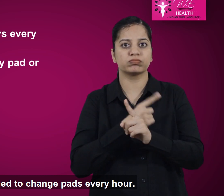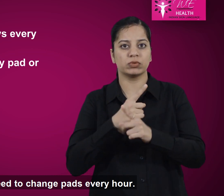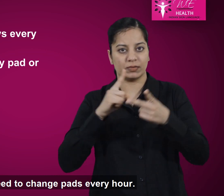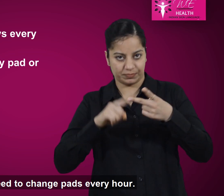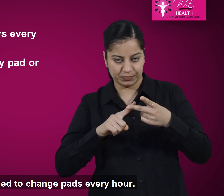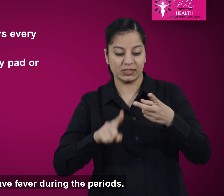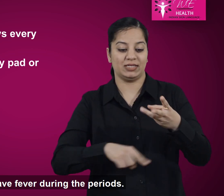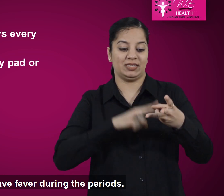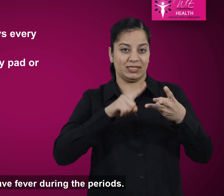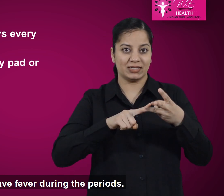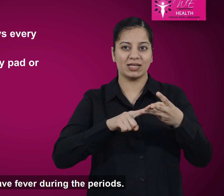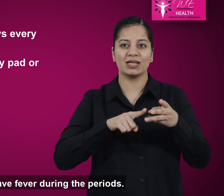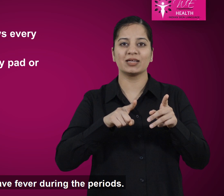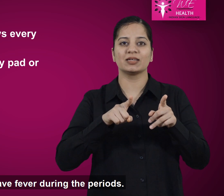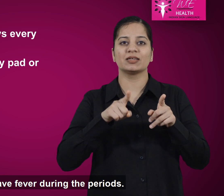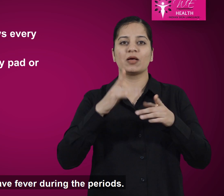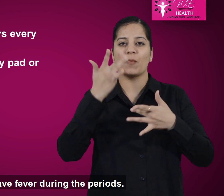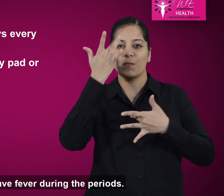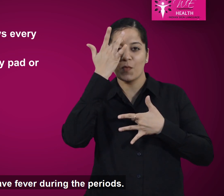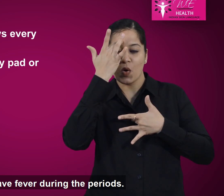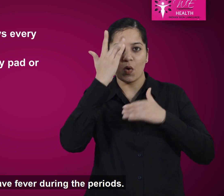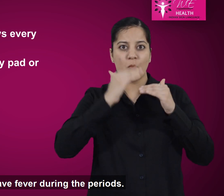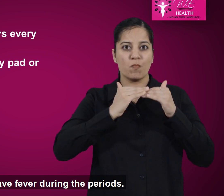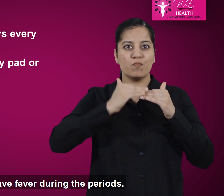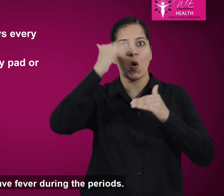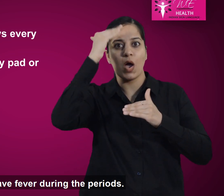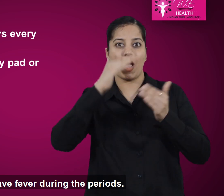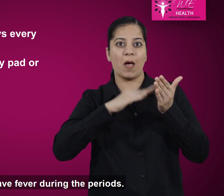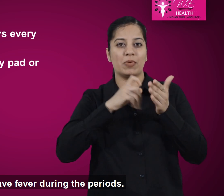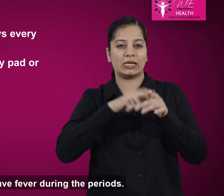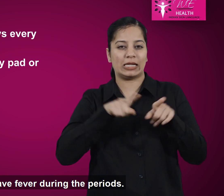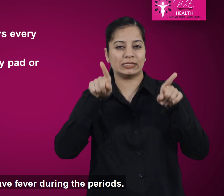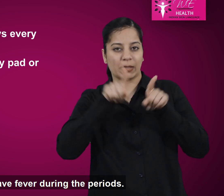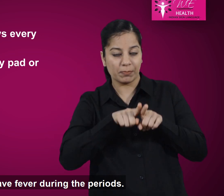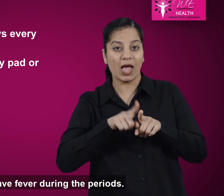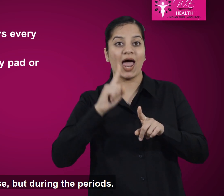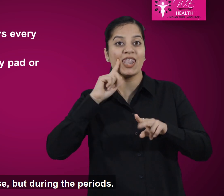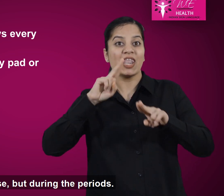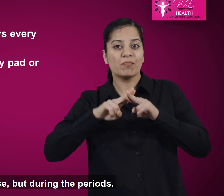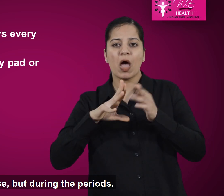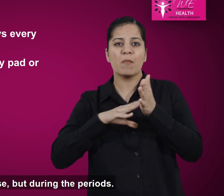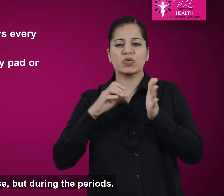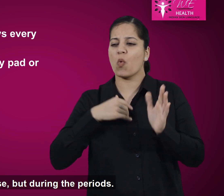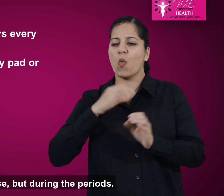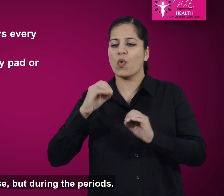hour. Third, if you have fever during the periods. Fourth,